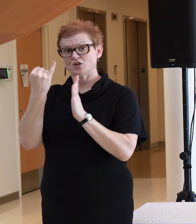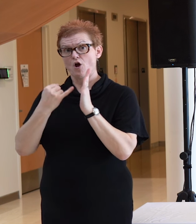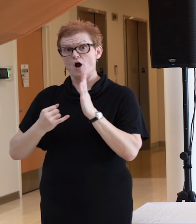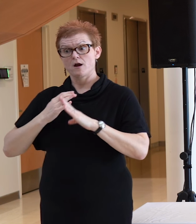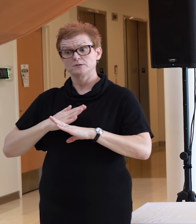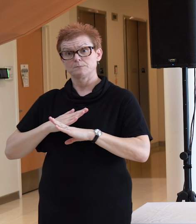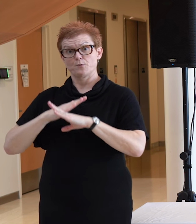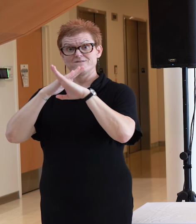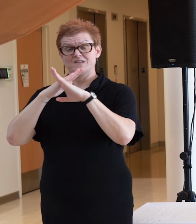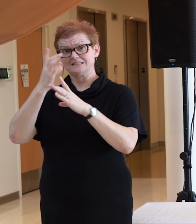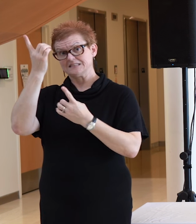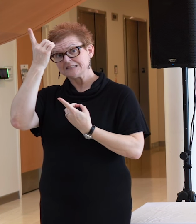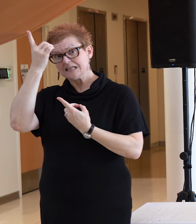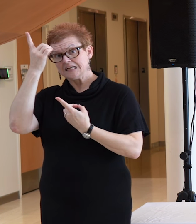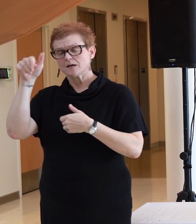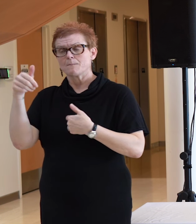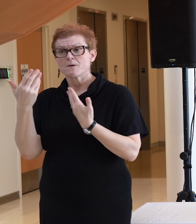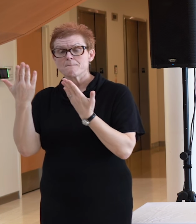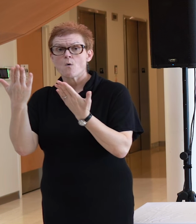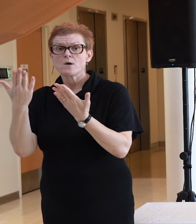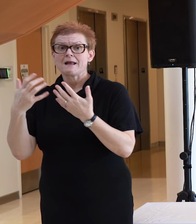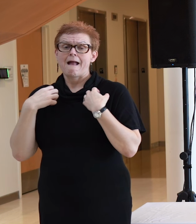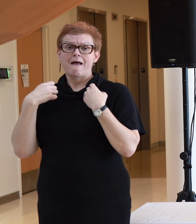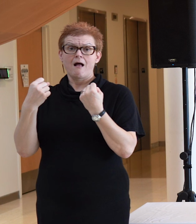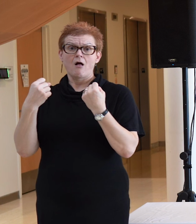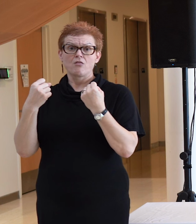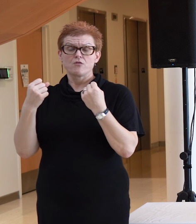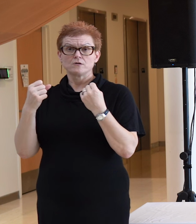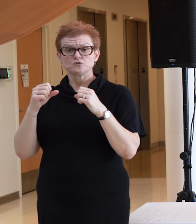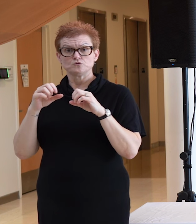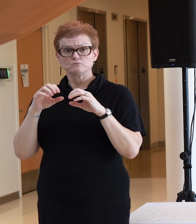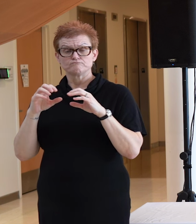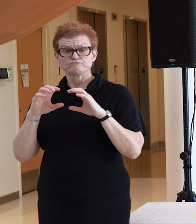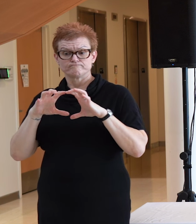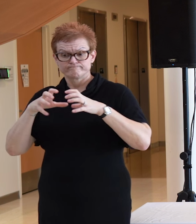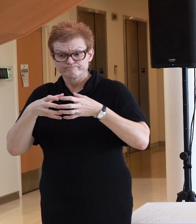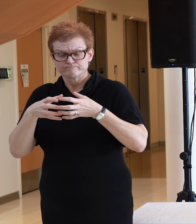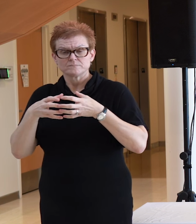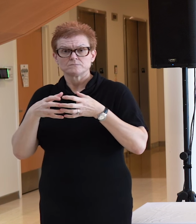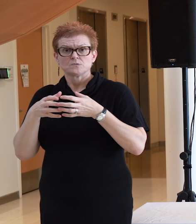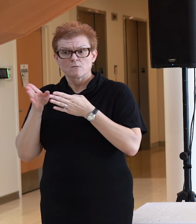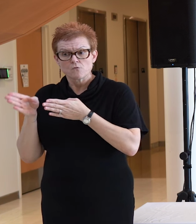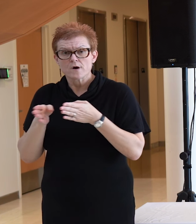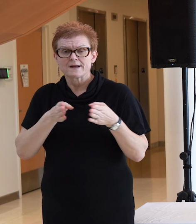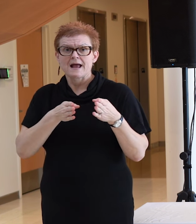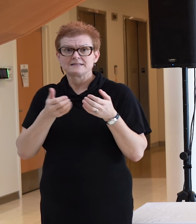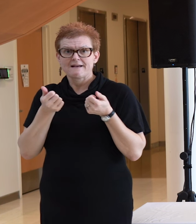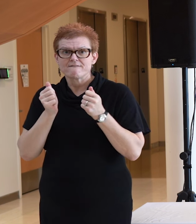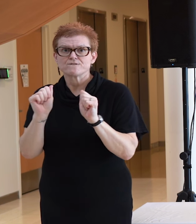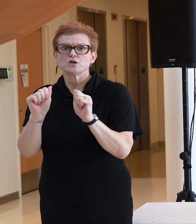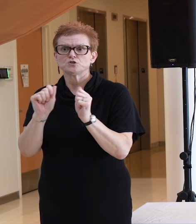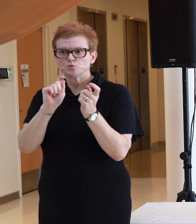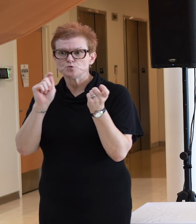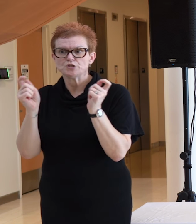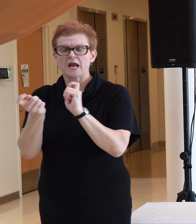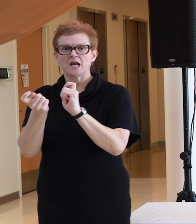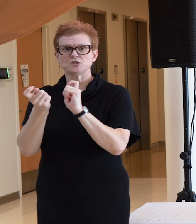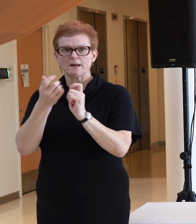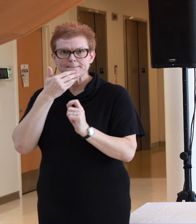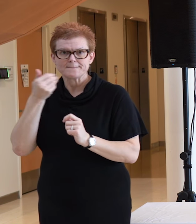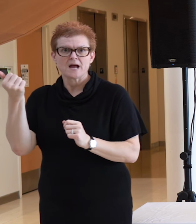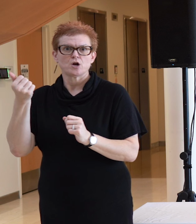prolonging life, and promoting health through organized efforts, so those system changes. Informing choices, partnering with